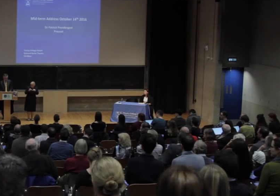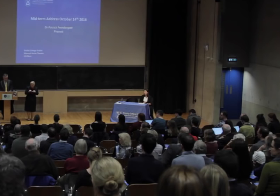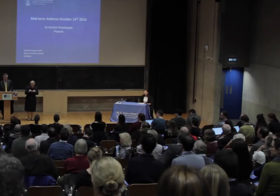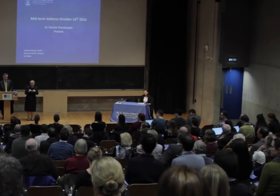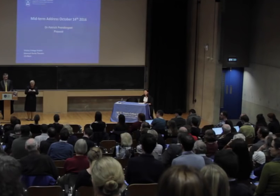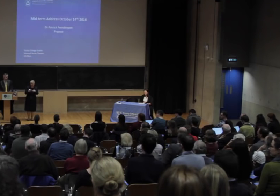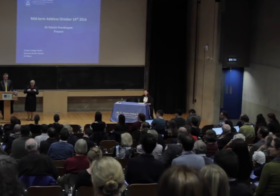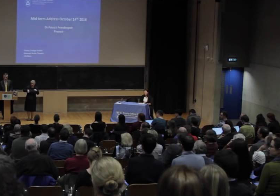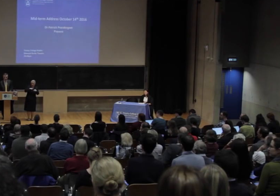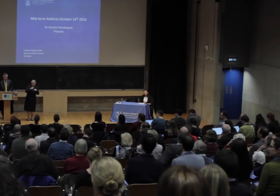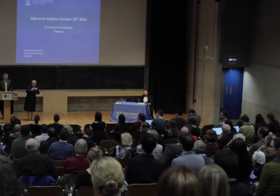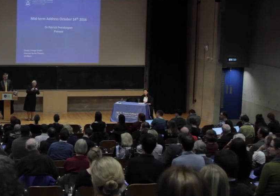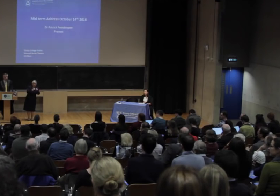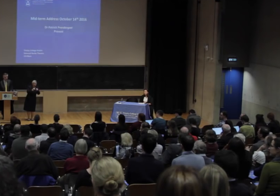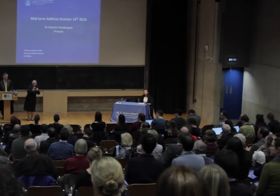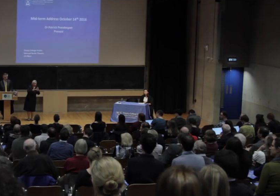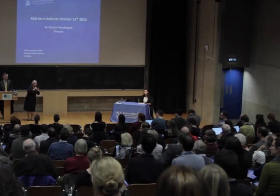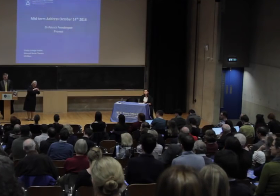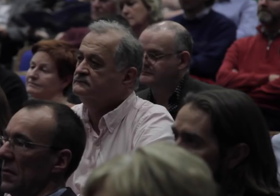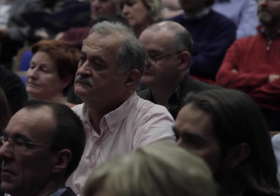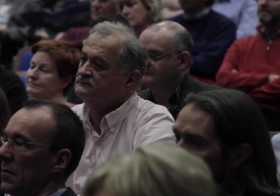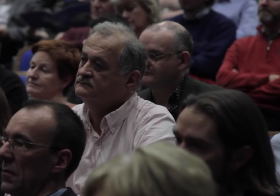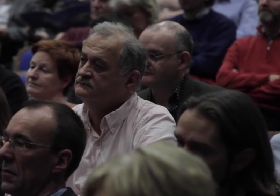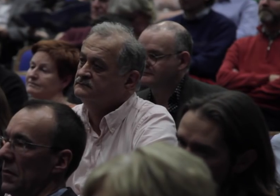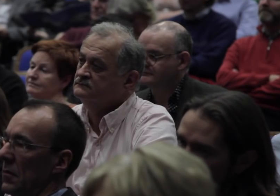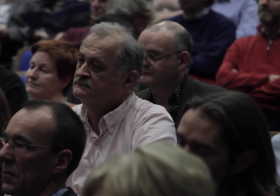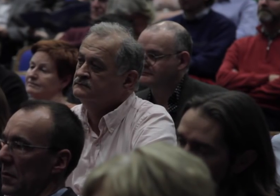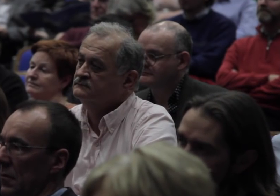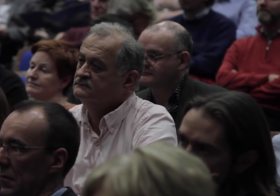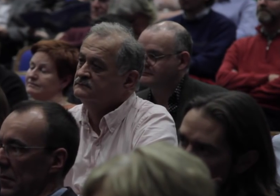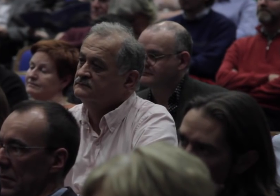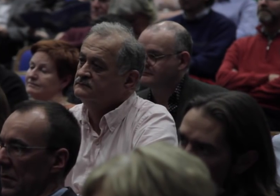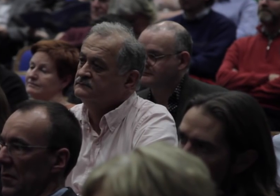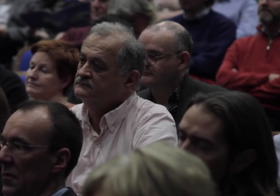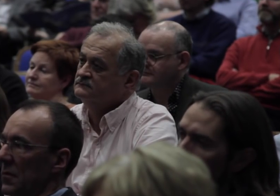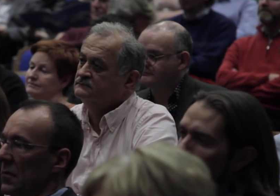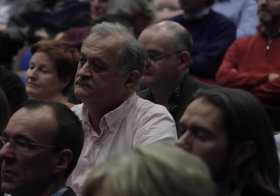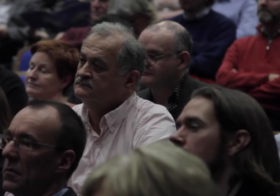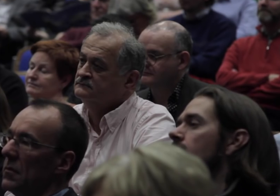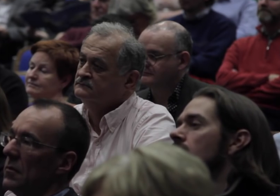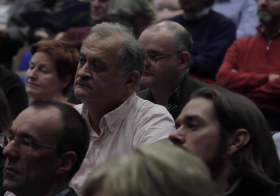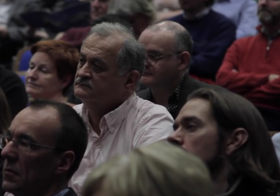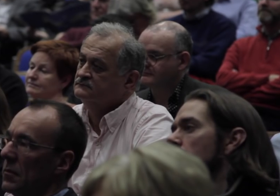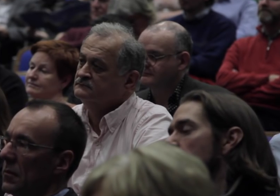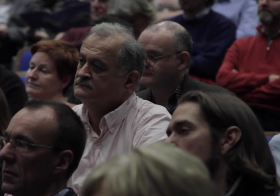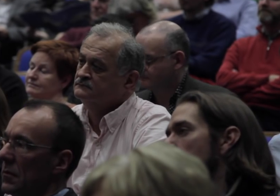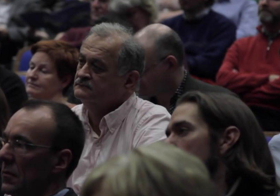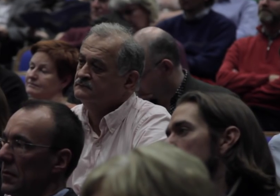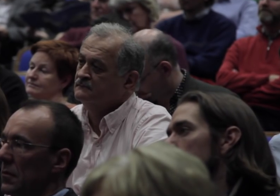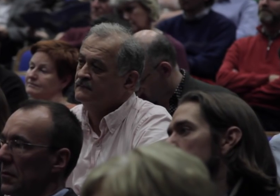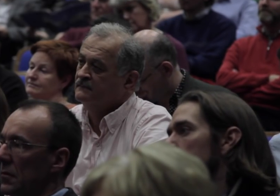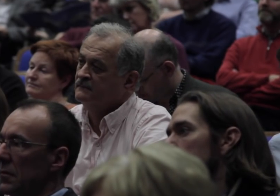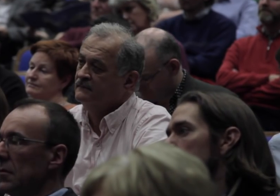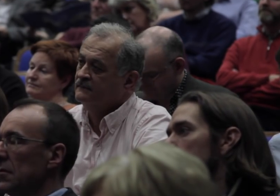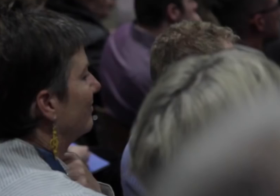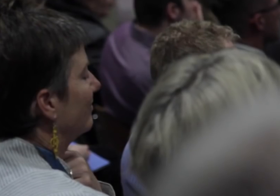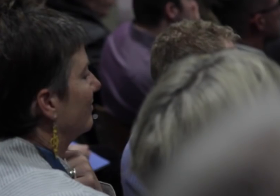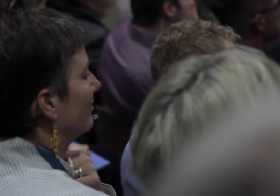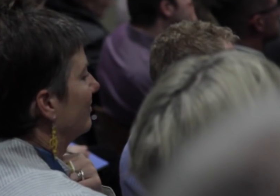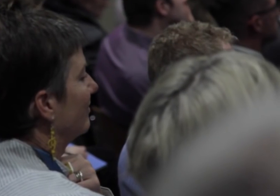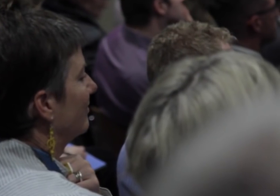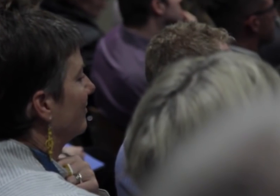areas to get a sense of the working of the university as a whole. I wanted to create an opportunity for us to review